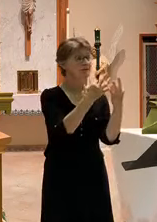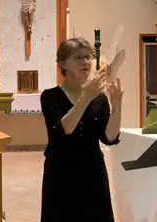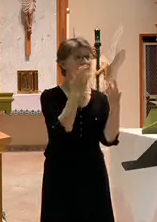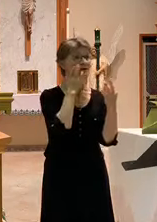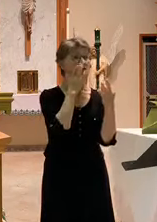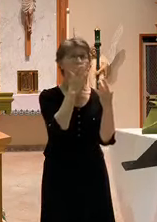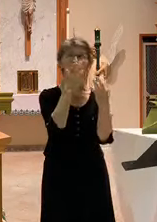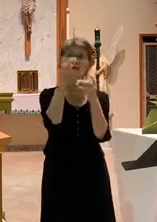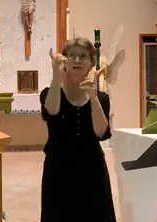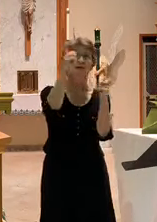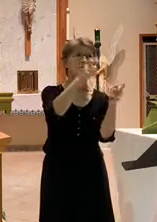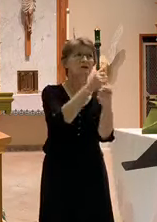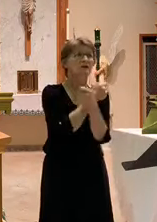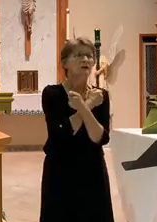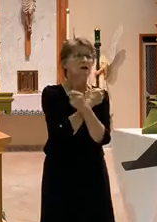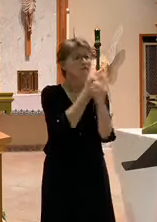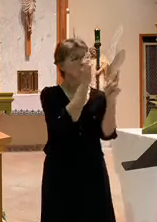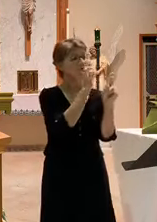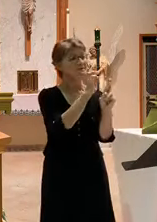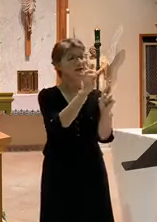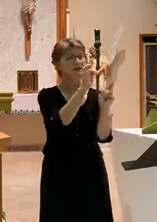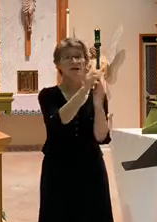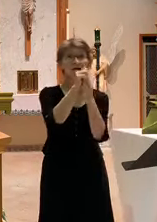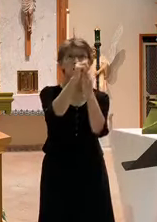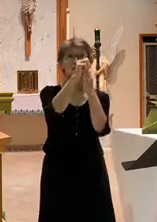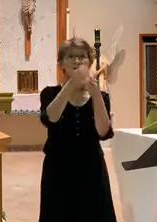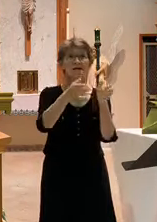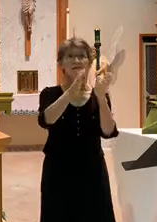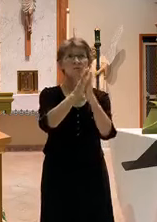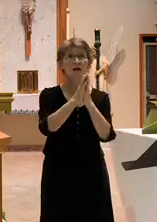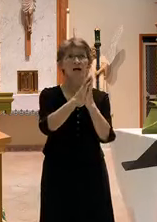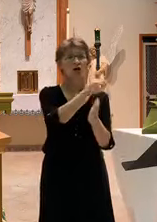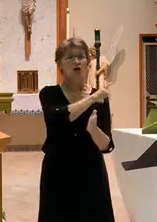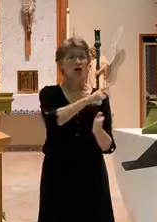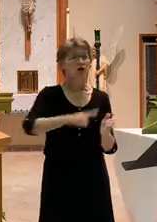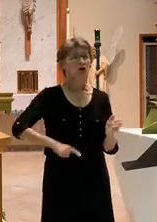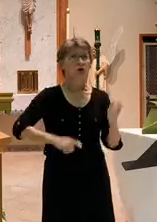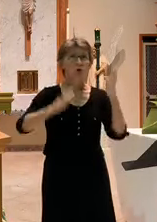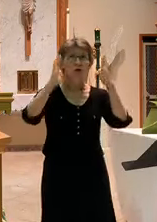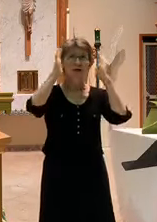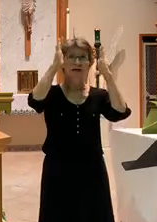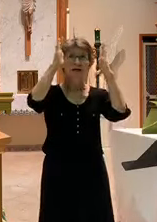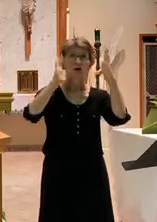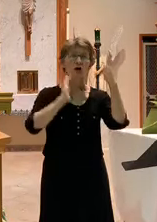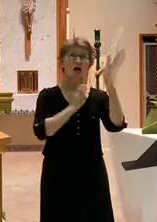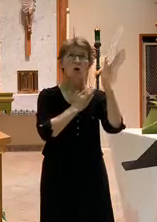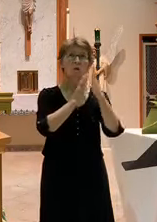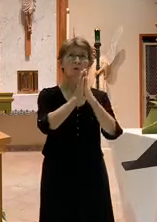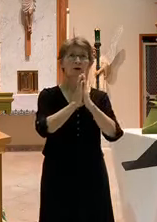with love, respect, and guidance, let us pray to the Lord. Lord, hear our